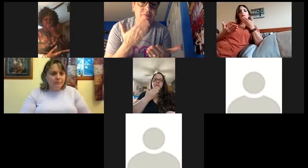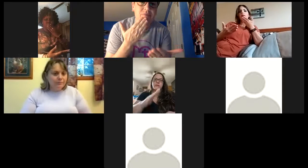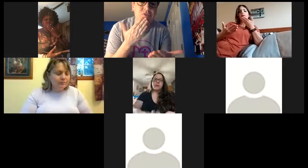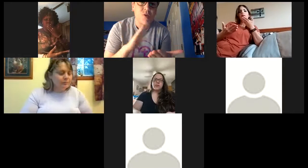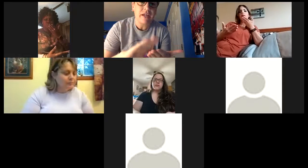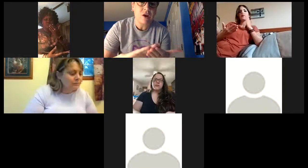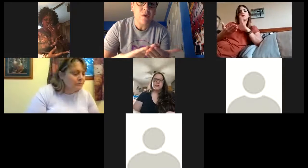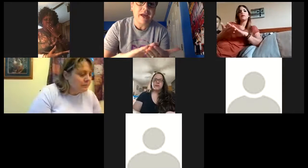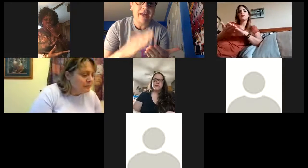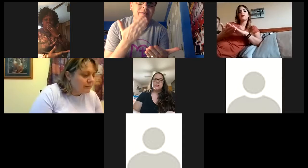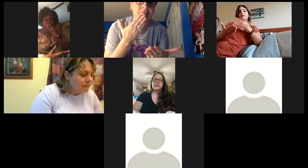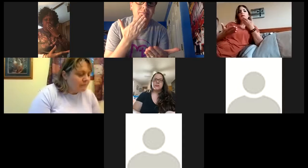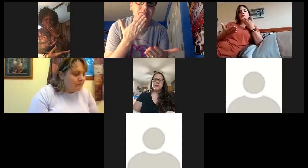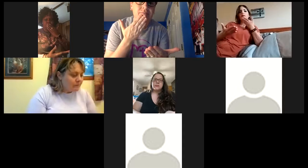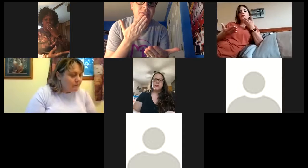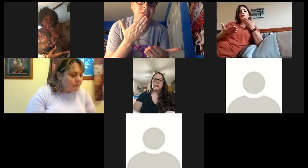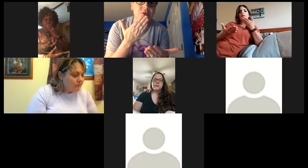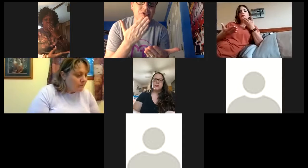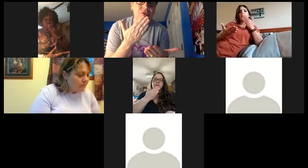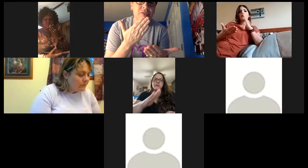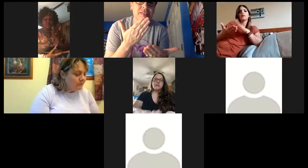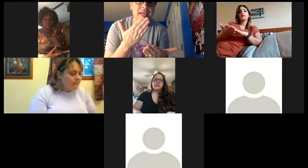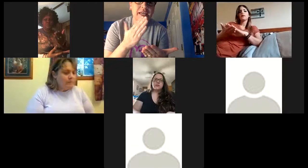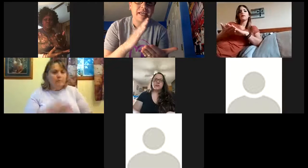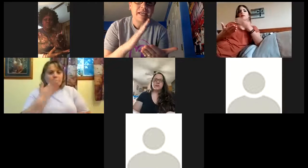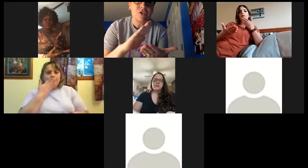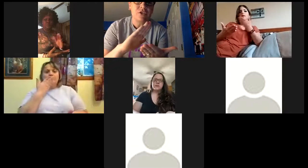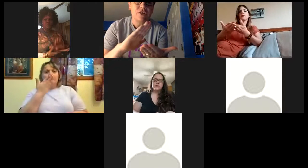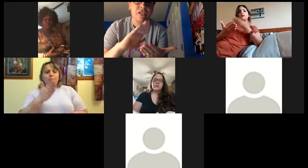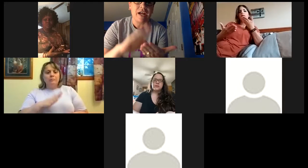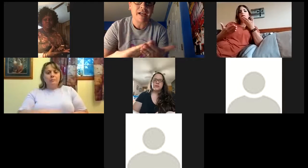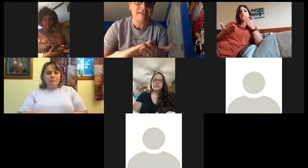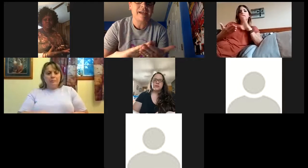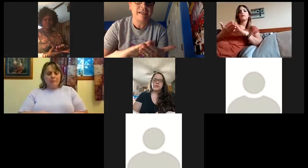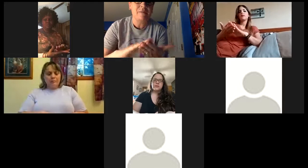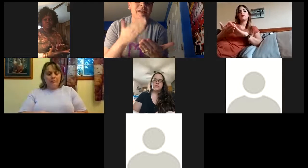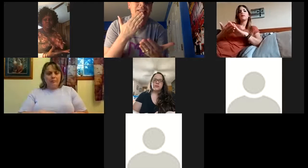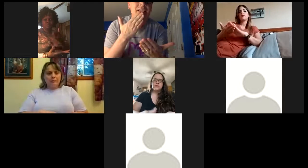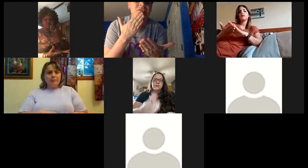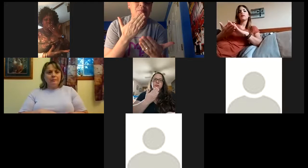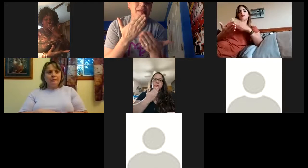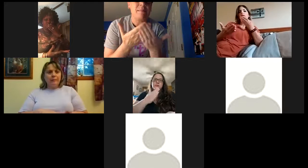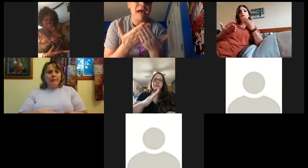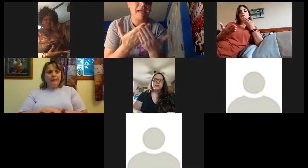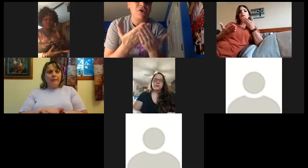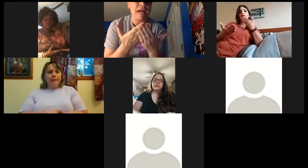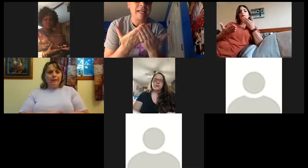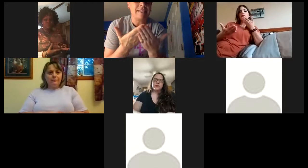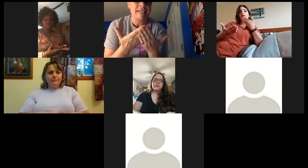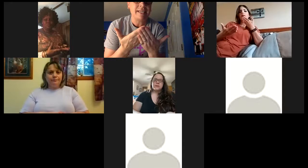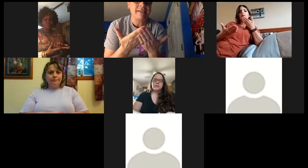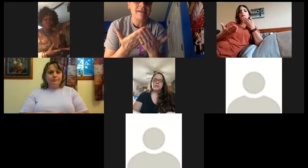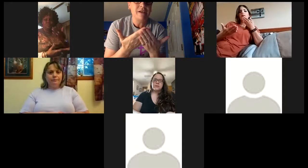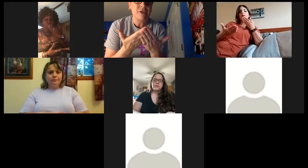and throwing it away. So all you're doing is taking it and turning your hand, and instead of it being the back of your